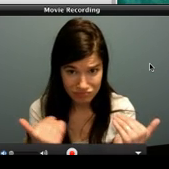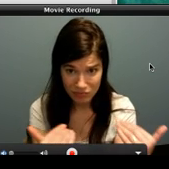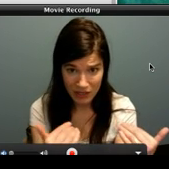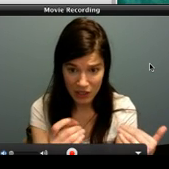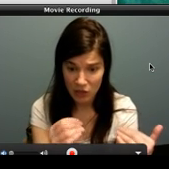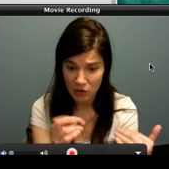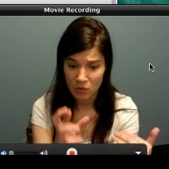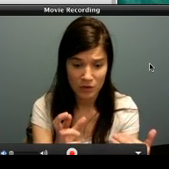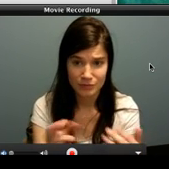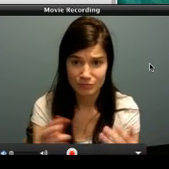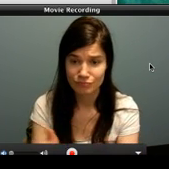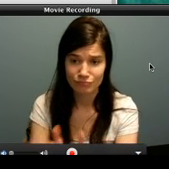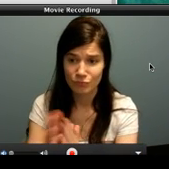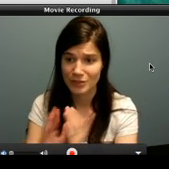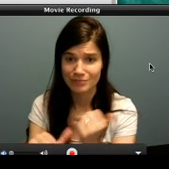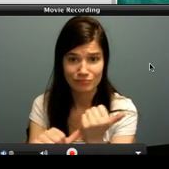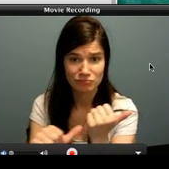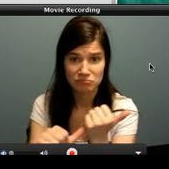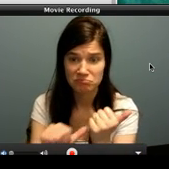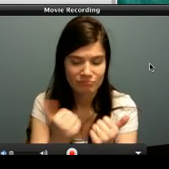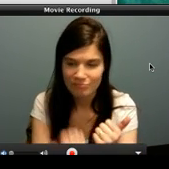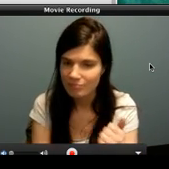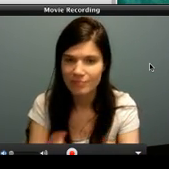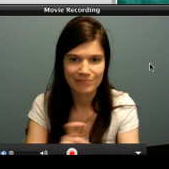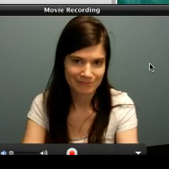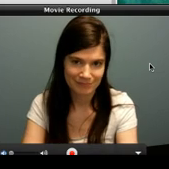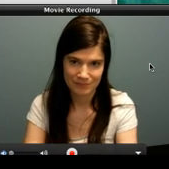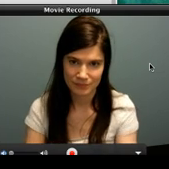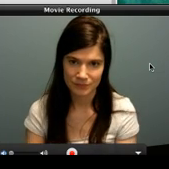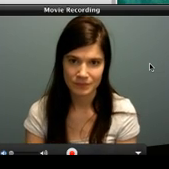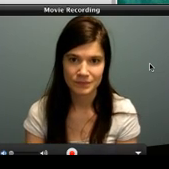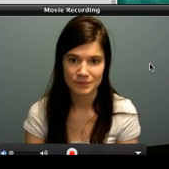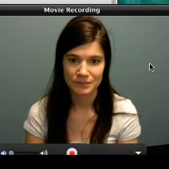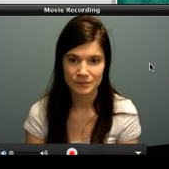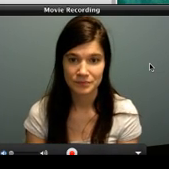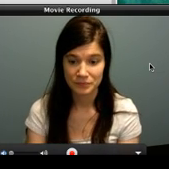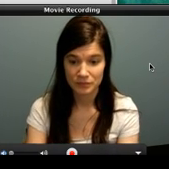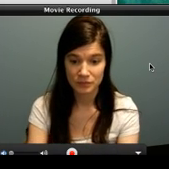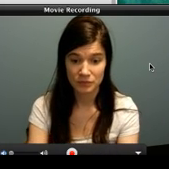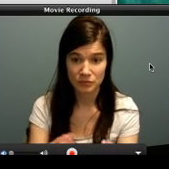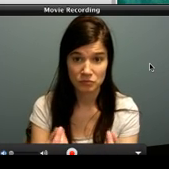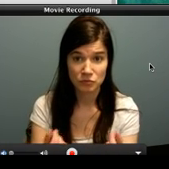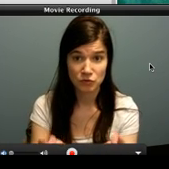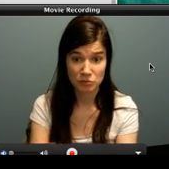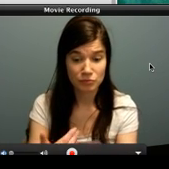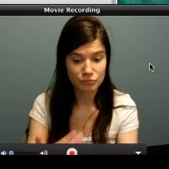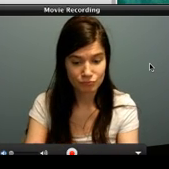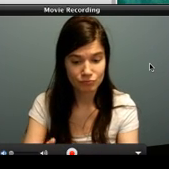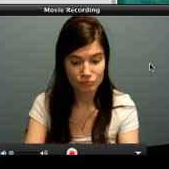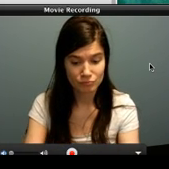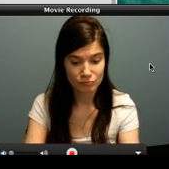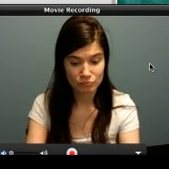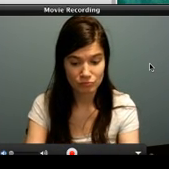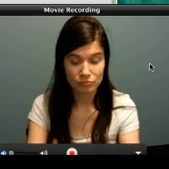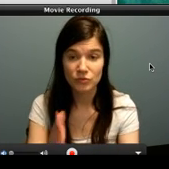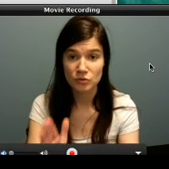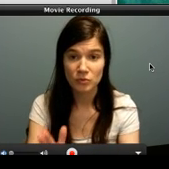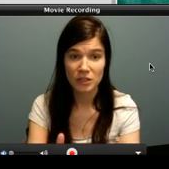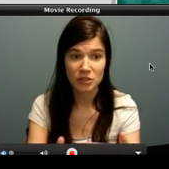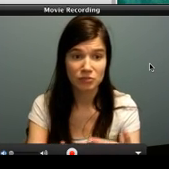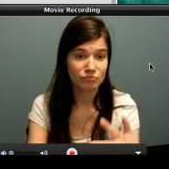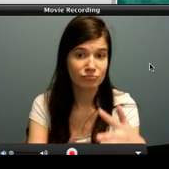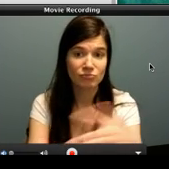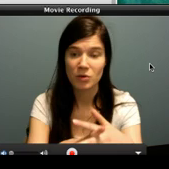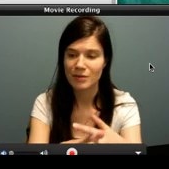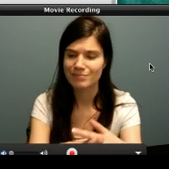request assistance anytime during your visit. Once your radiation treatment is underway, you will arrive for treatment at the